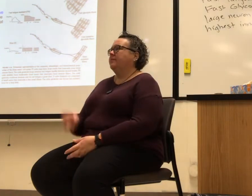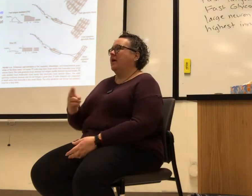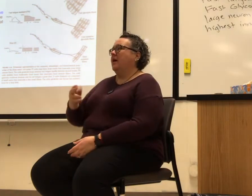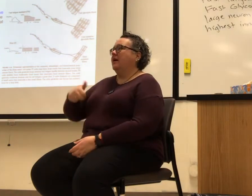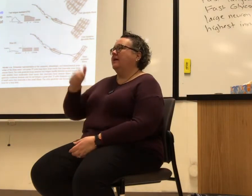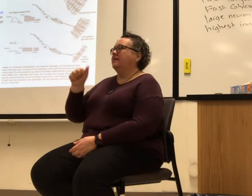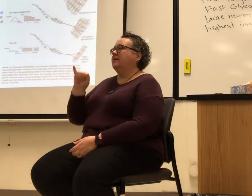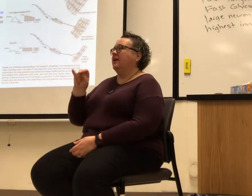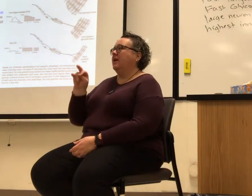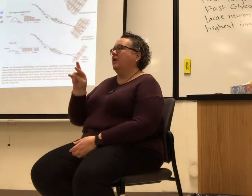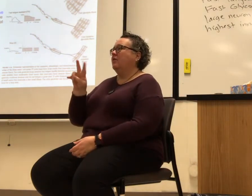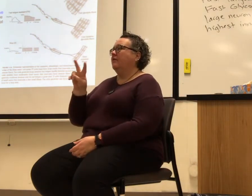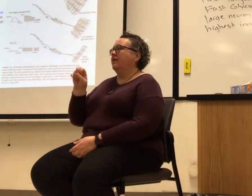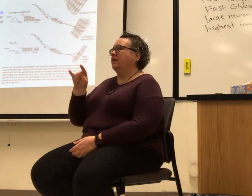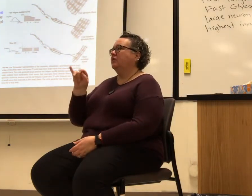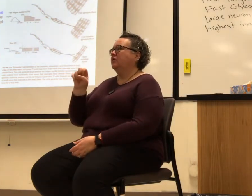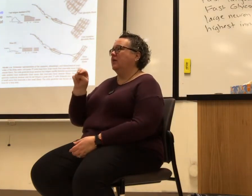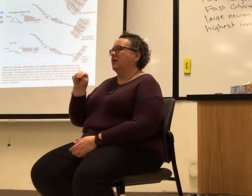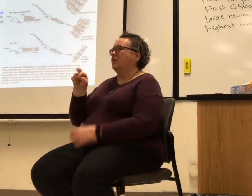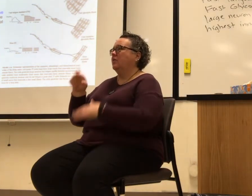innervation ratio.